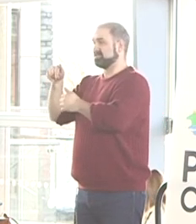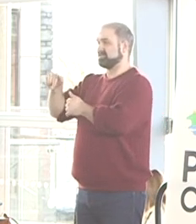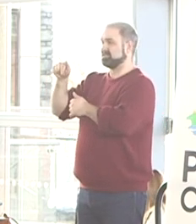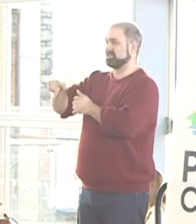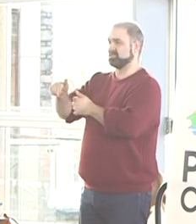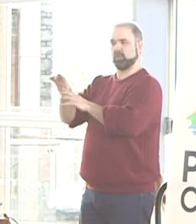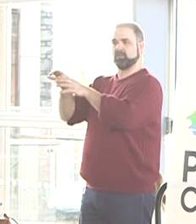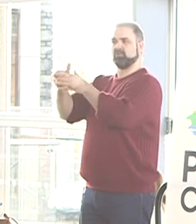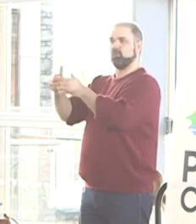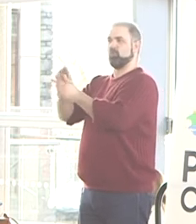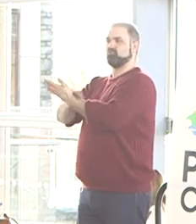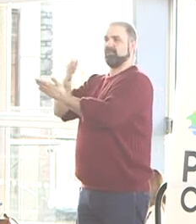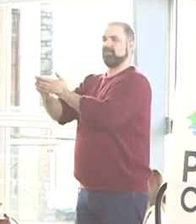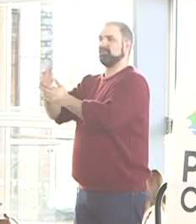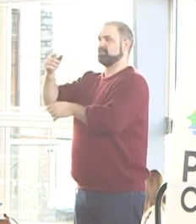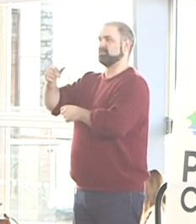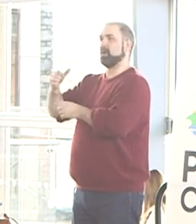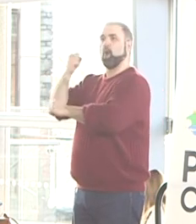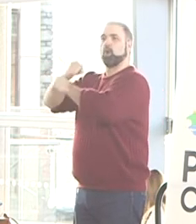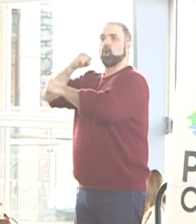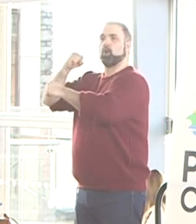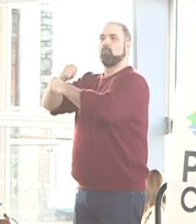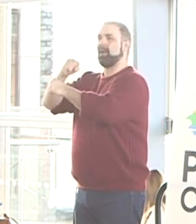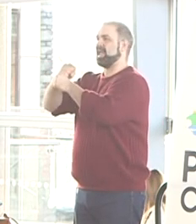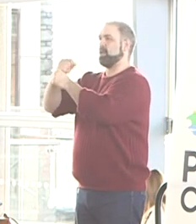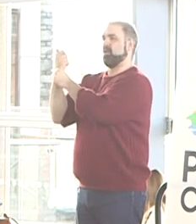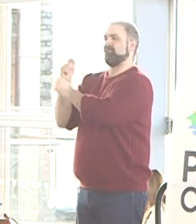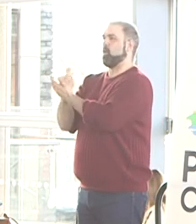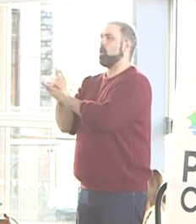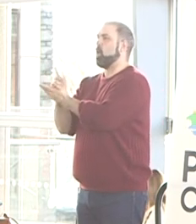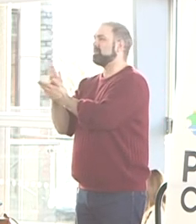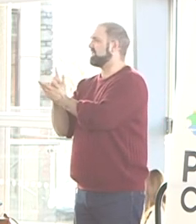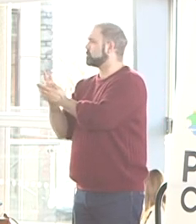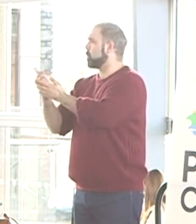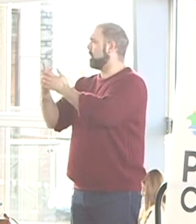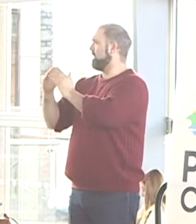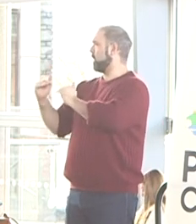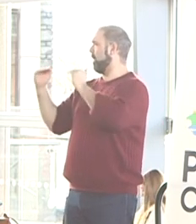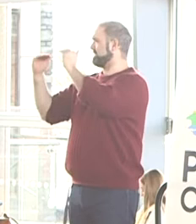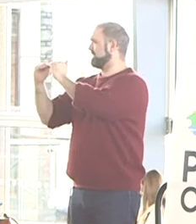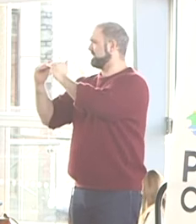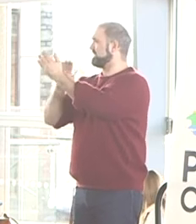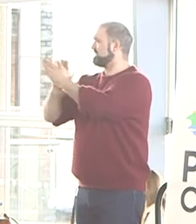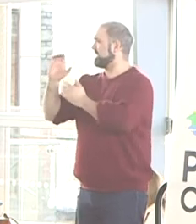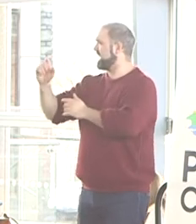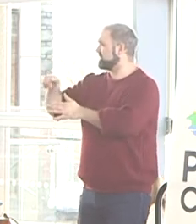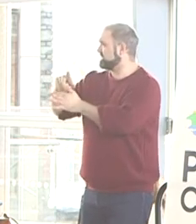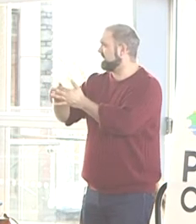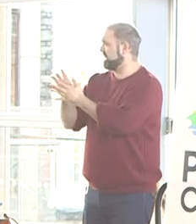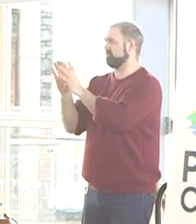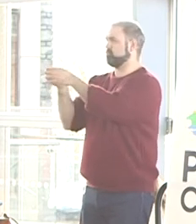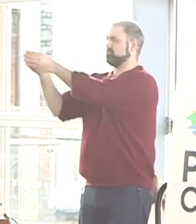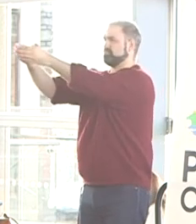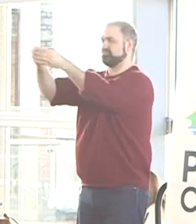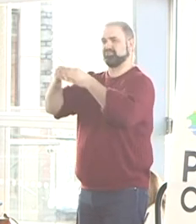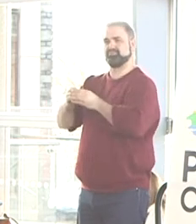Law Reform Committee. CHE? Campaign for Homosexual Equality. For the young ones in the audience. At the time, CHE had a whole load of groups around the